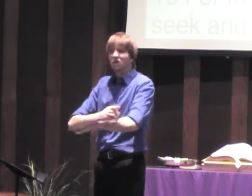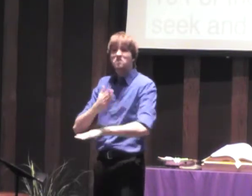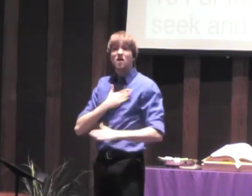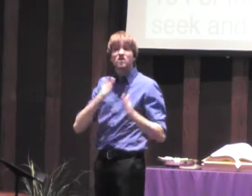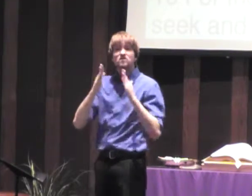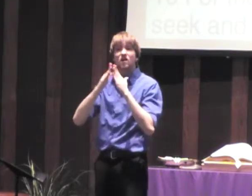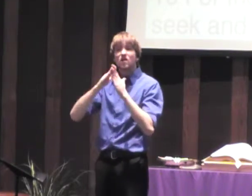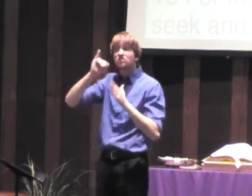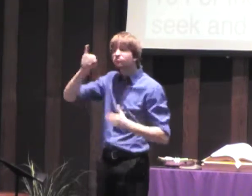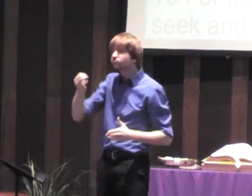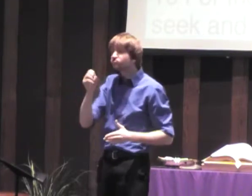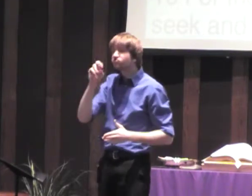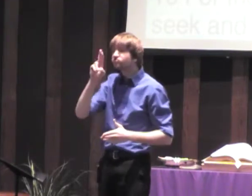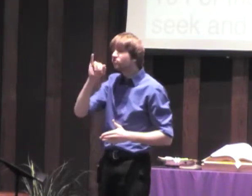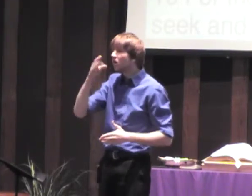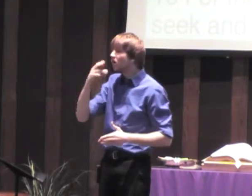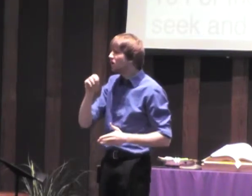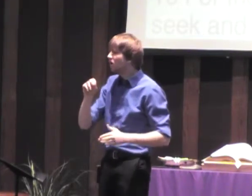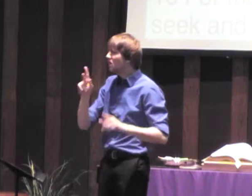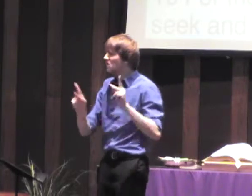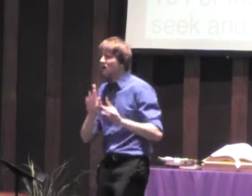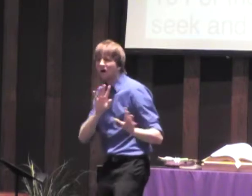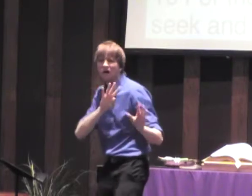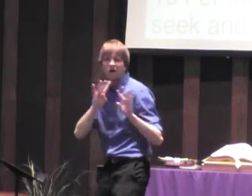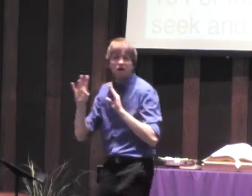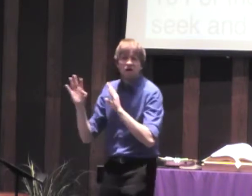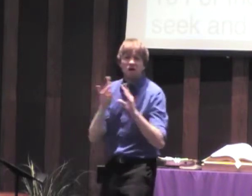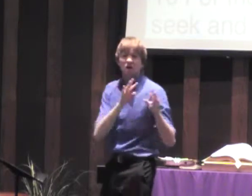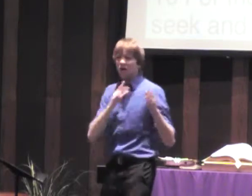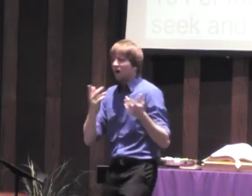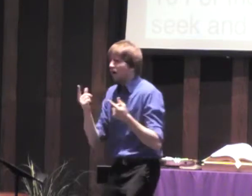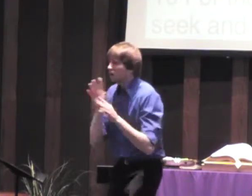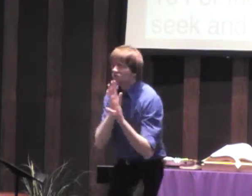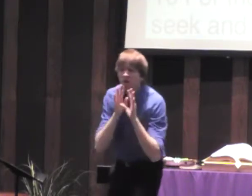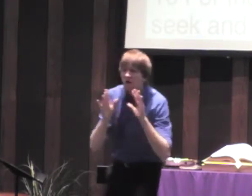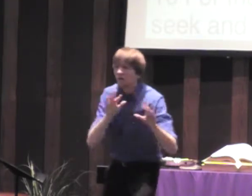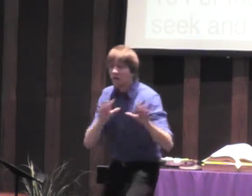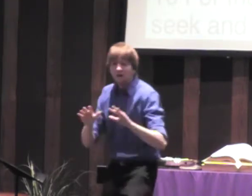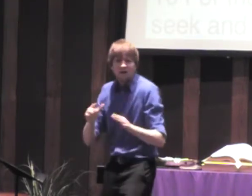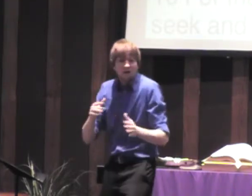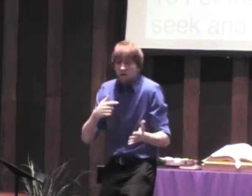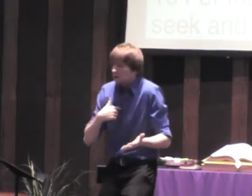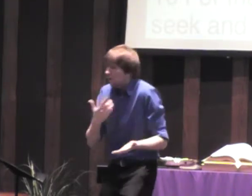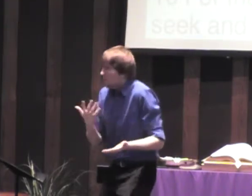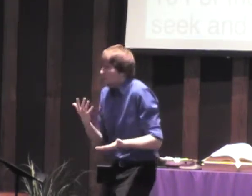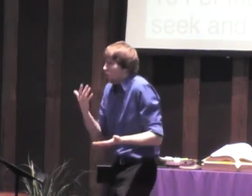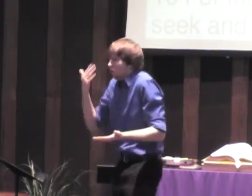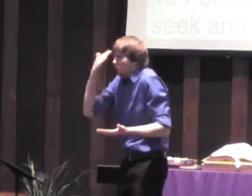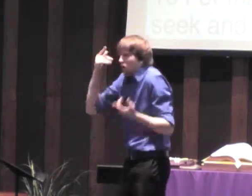this name, Jesus. But one day, all around my town of Jericho, people were